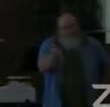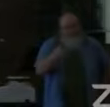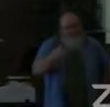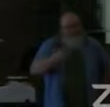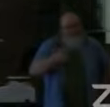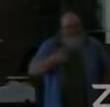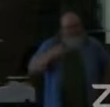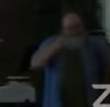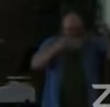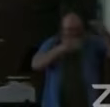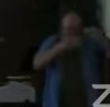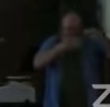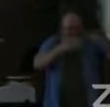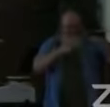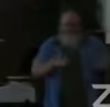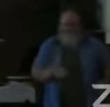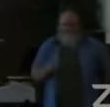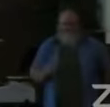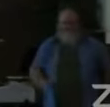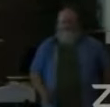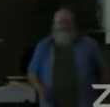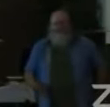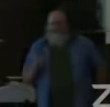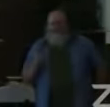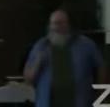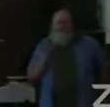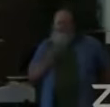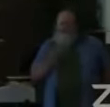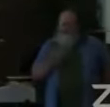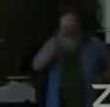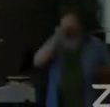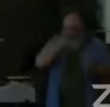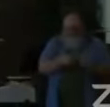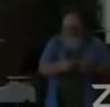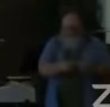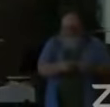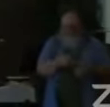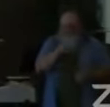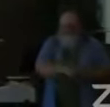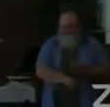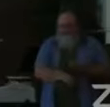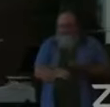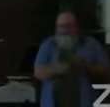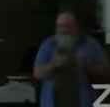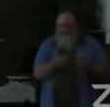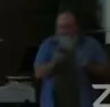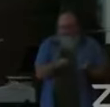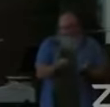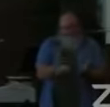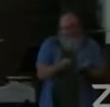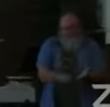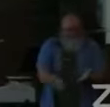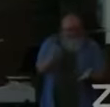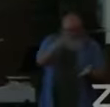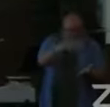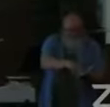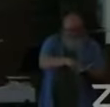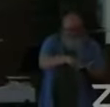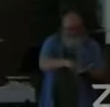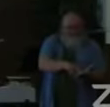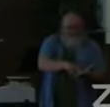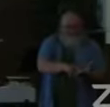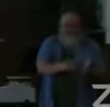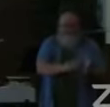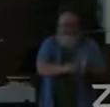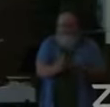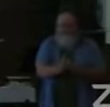We believe in the resurrection. I'm not going to preach all of 1 Corinthians chapter 15, but if you read that chapter, it talks about the fact that the resurrection of Jesus